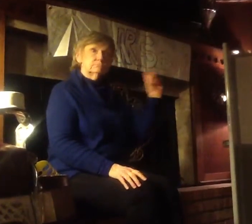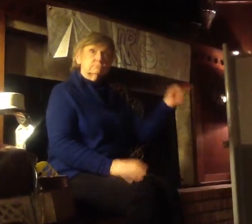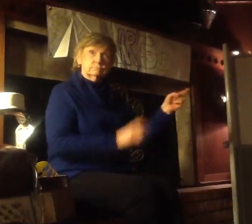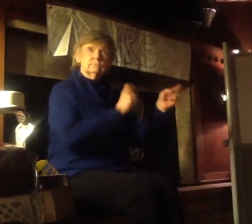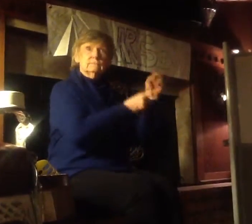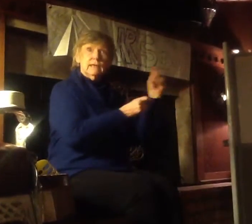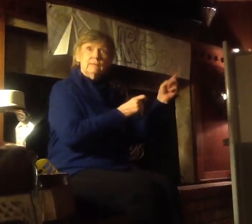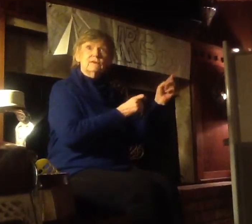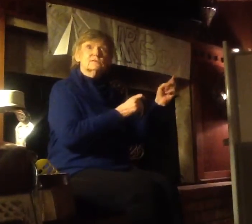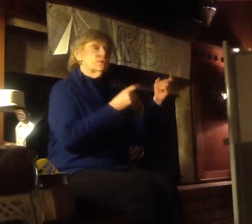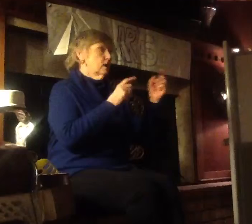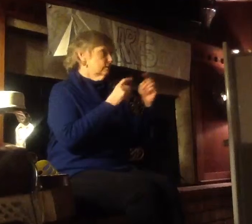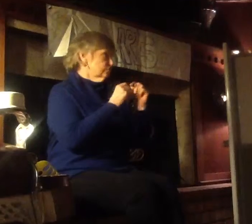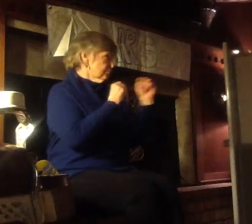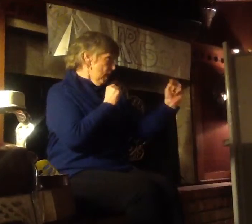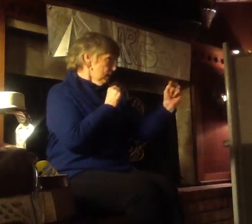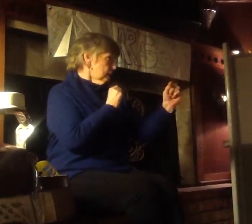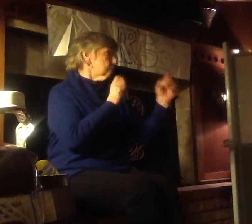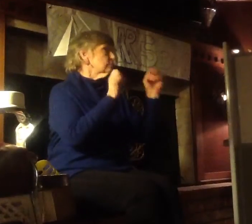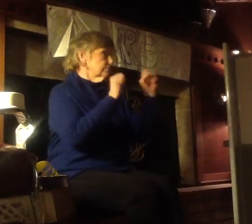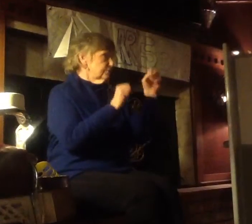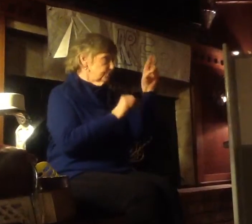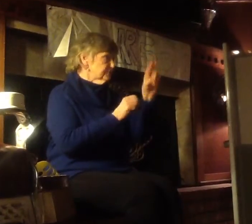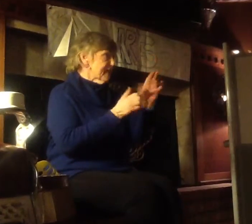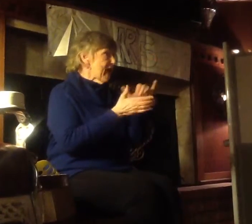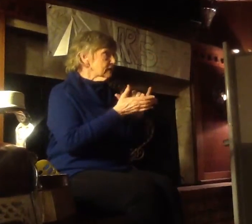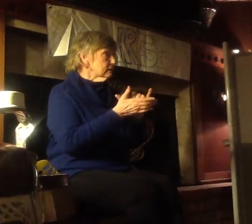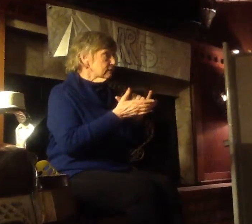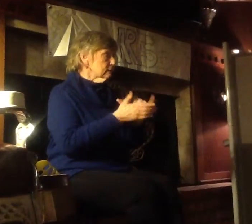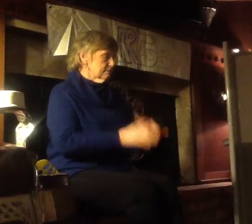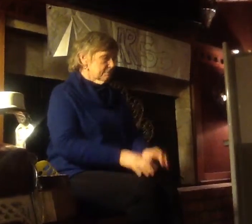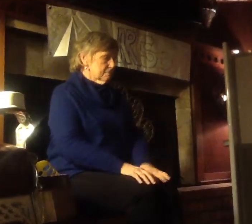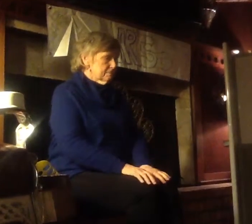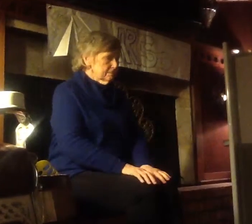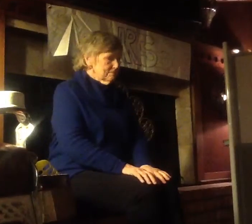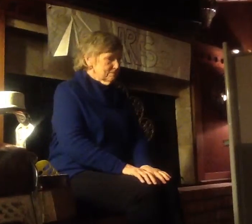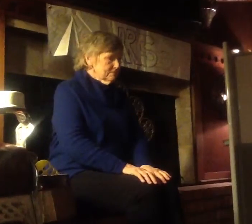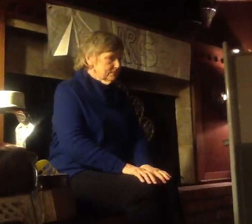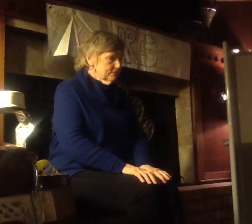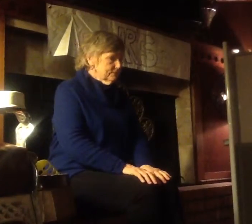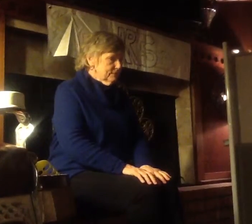they gave us a truck, could use that.